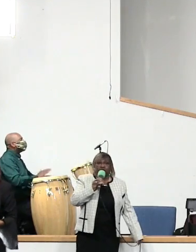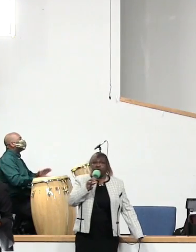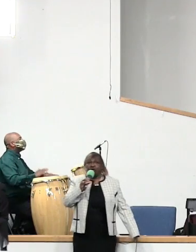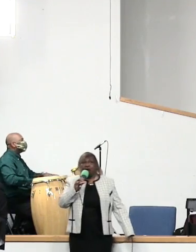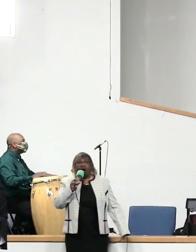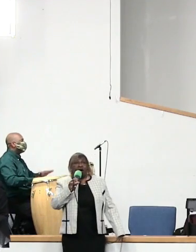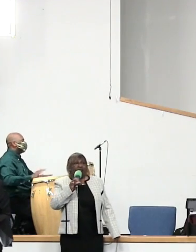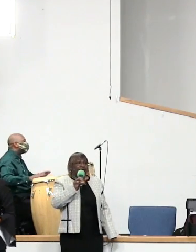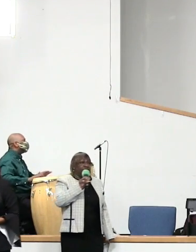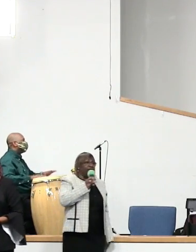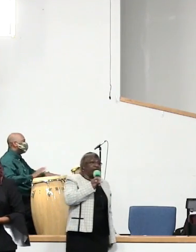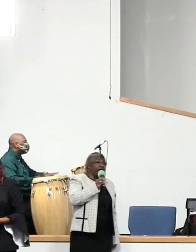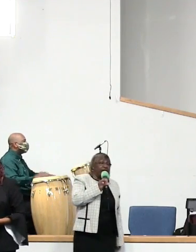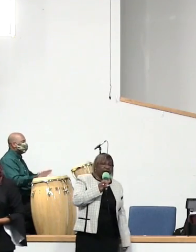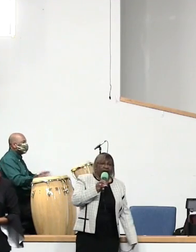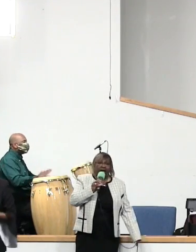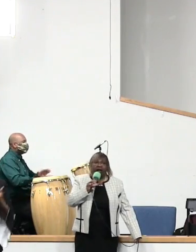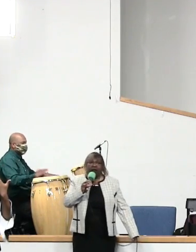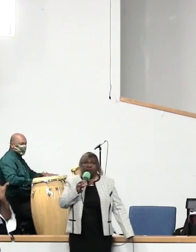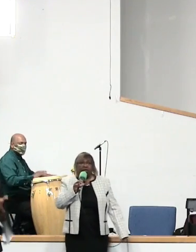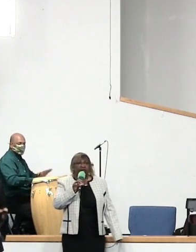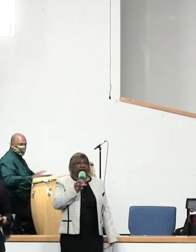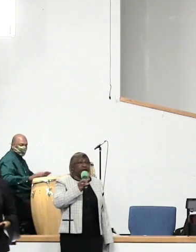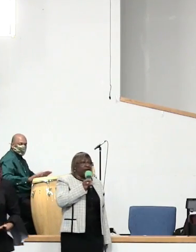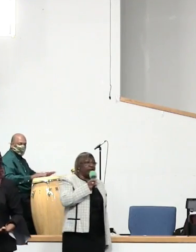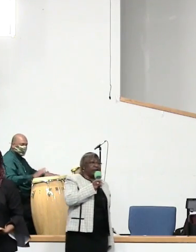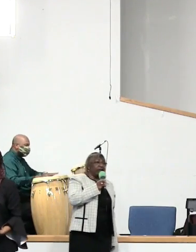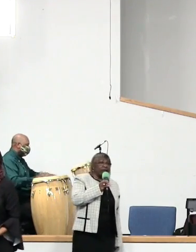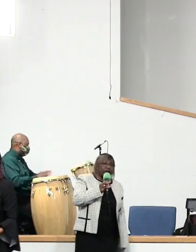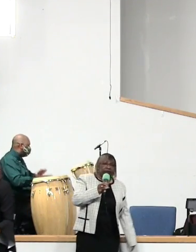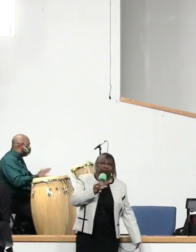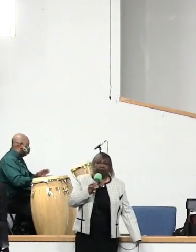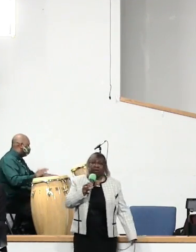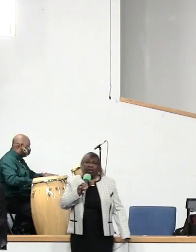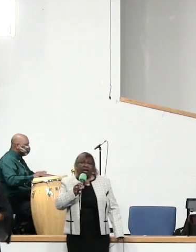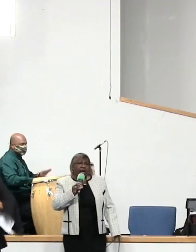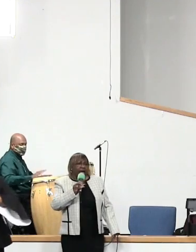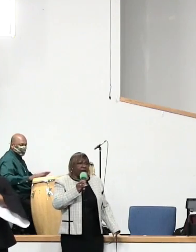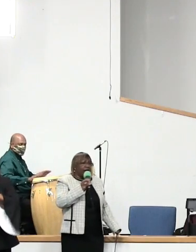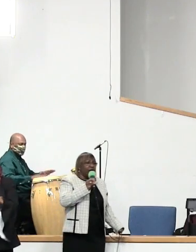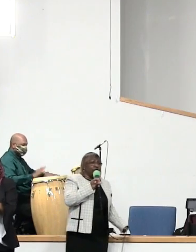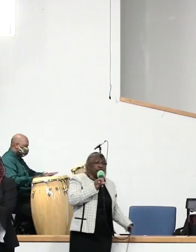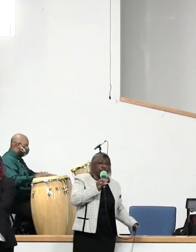Is it true that you are thinking of me?